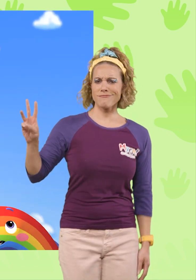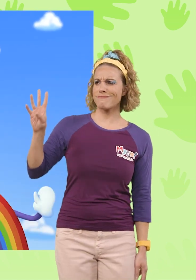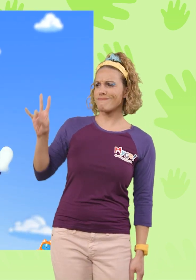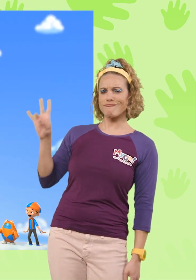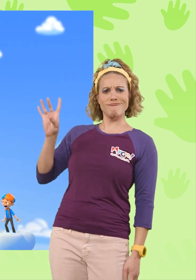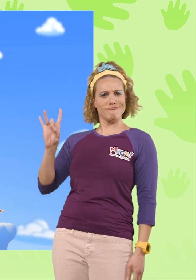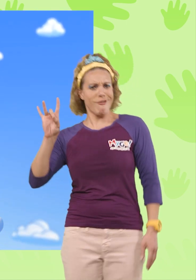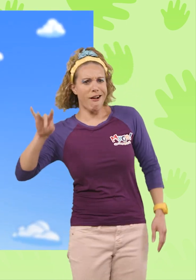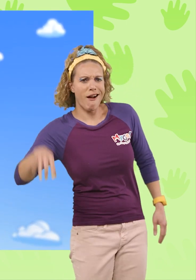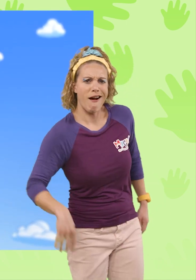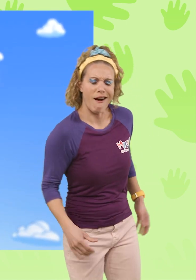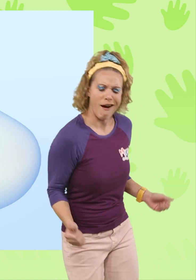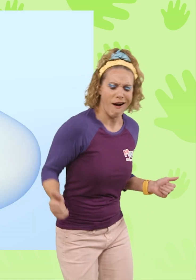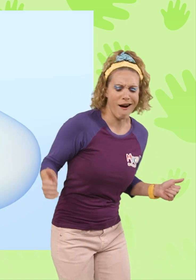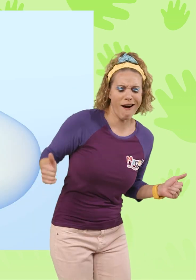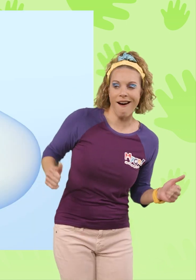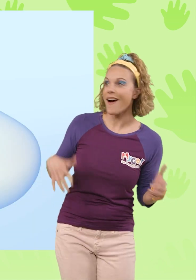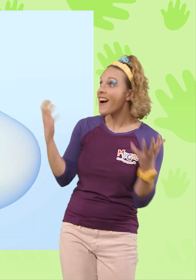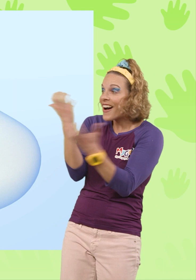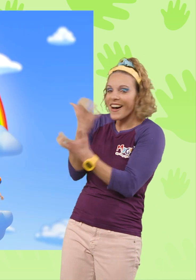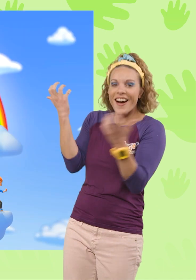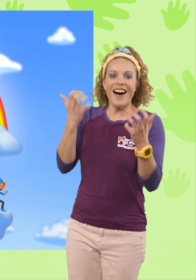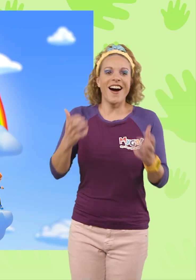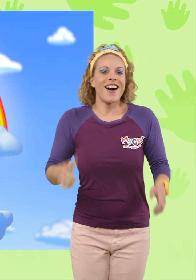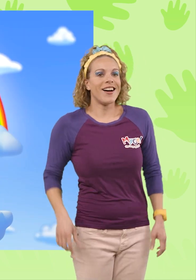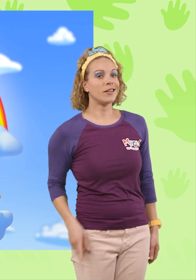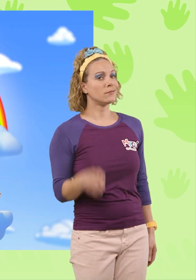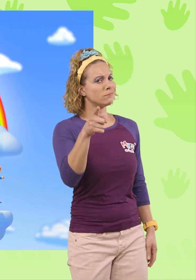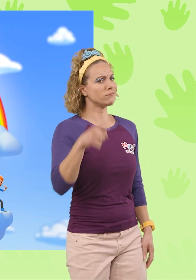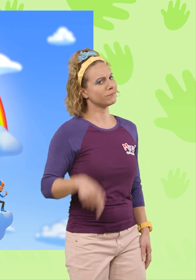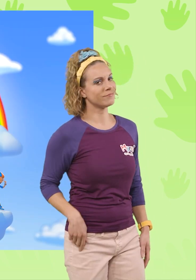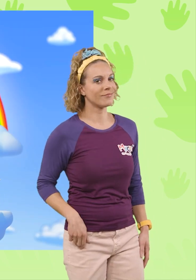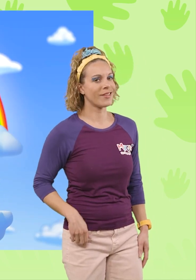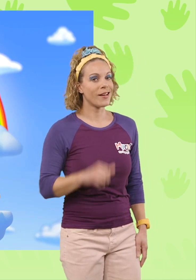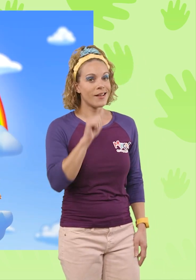5, 6, 7, 8. Wow!